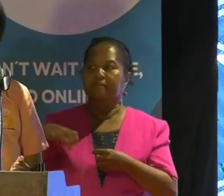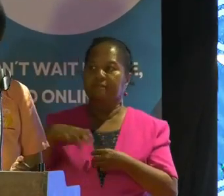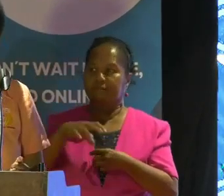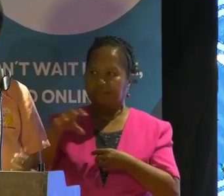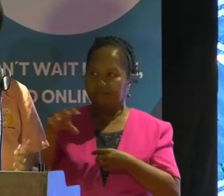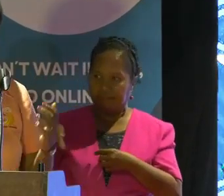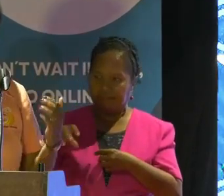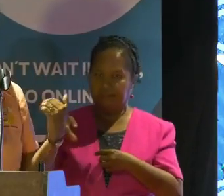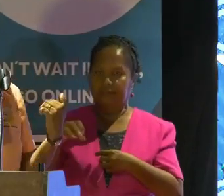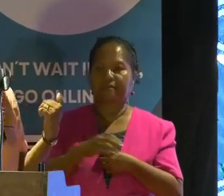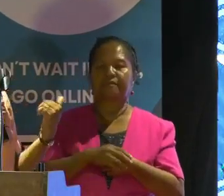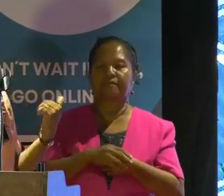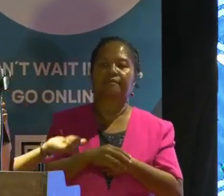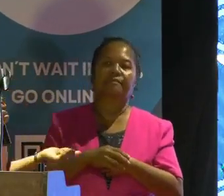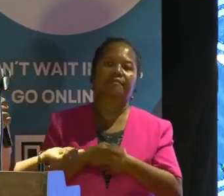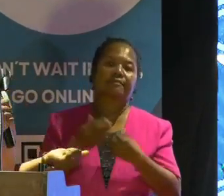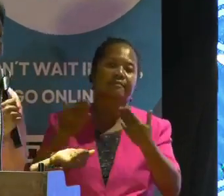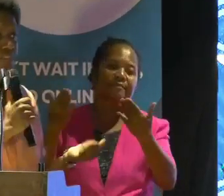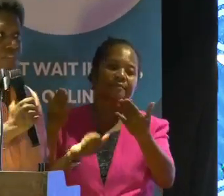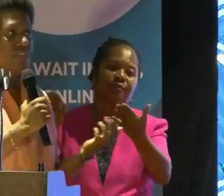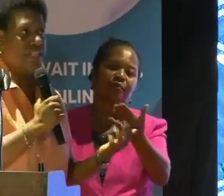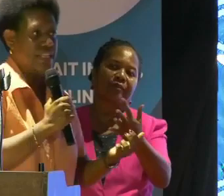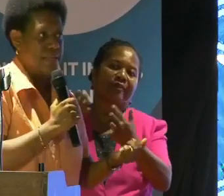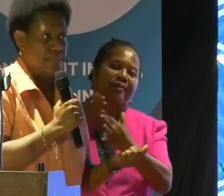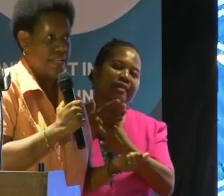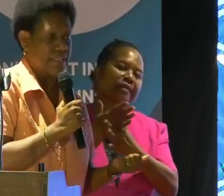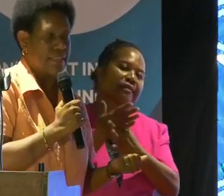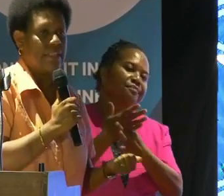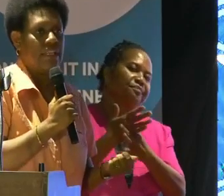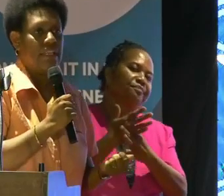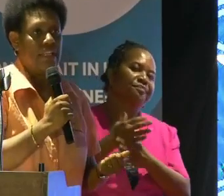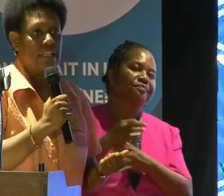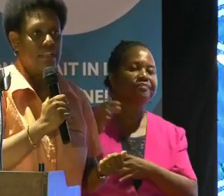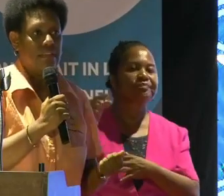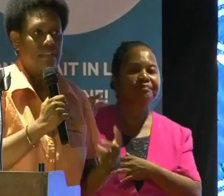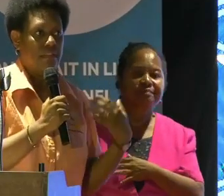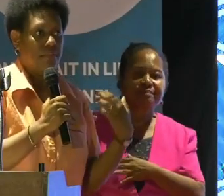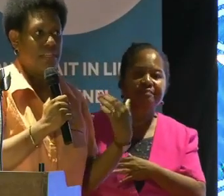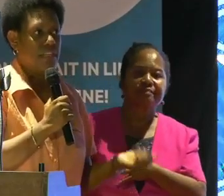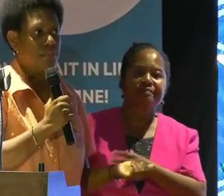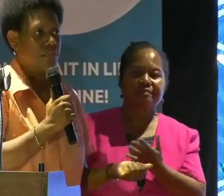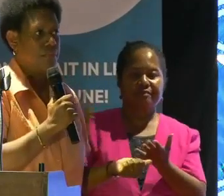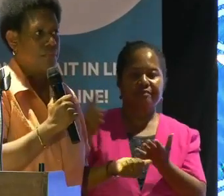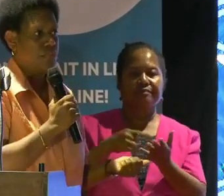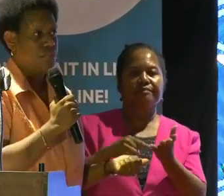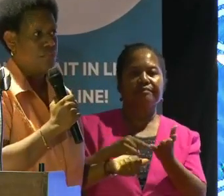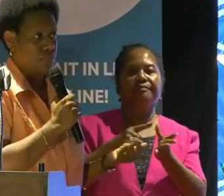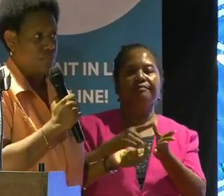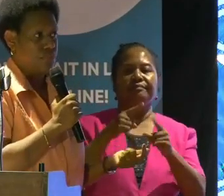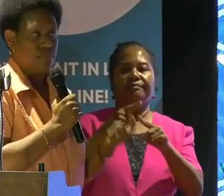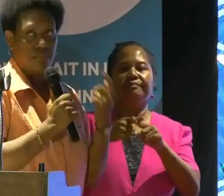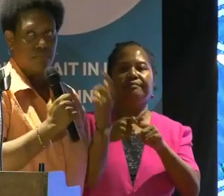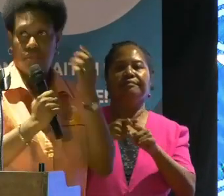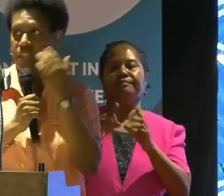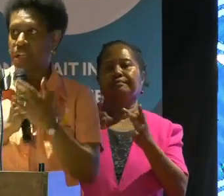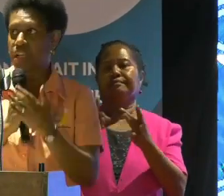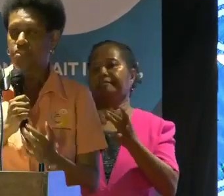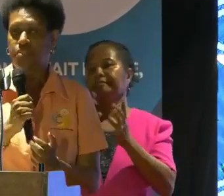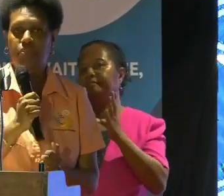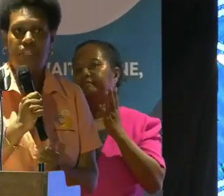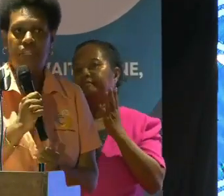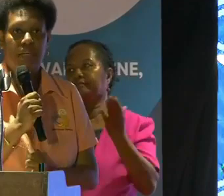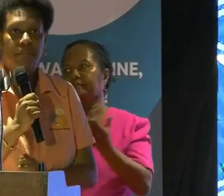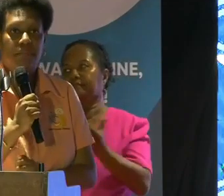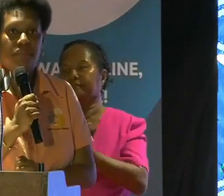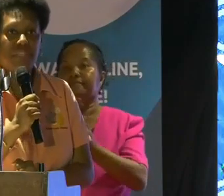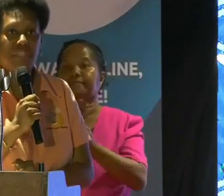Miko Moria. He went through personal income tax. And the other group went to the last